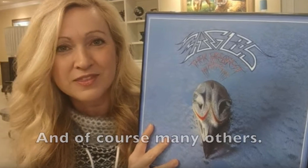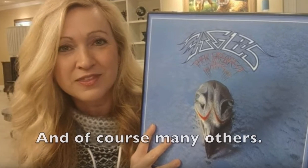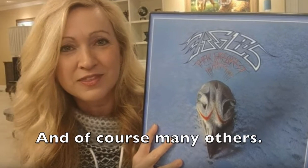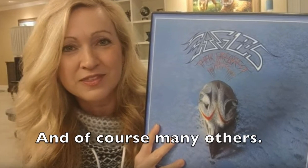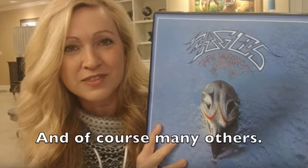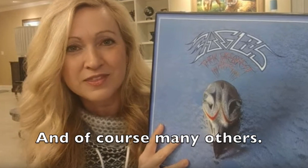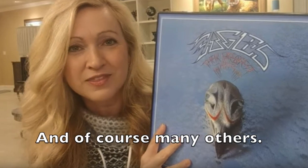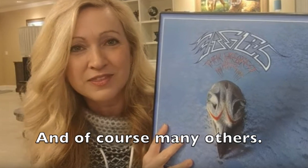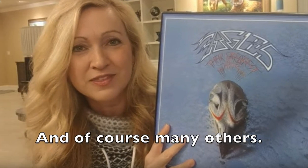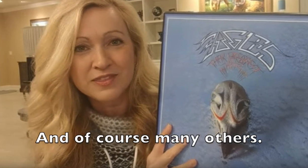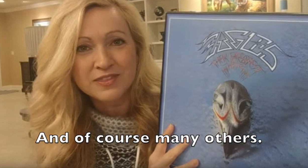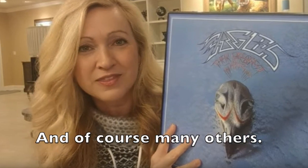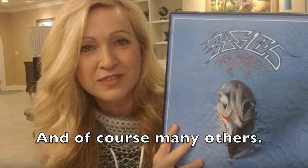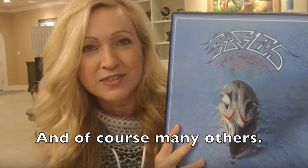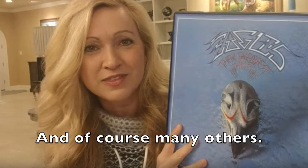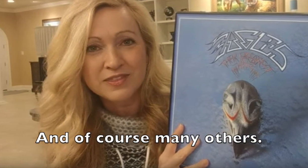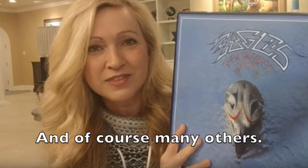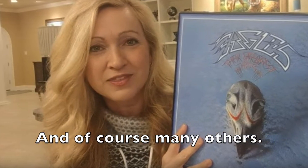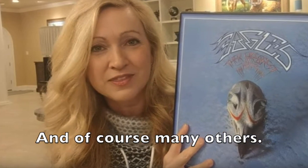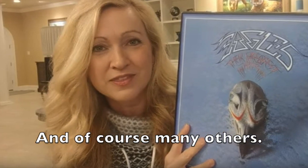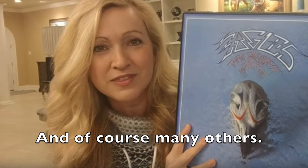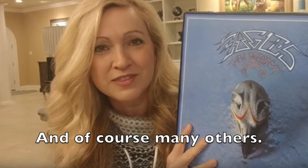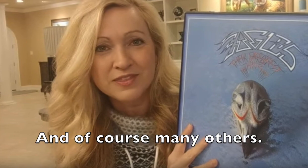commented on my video, so I found